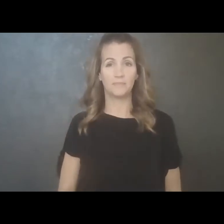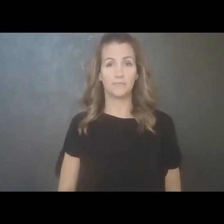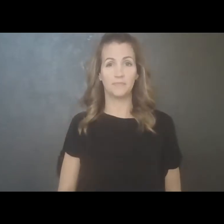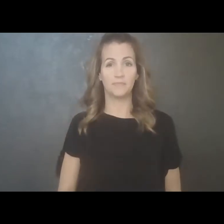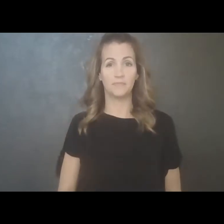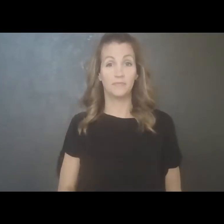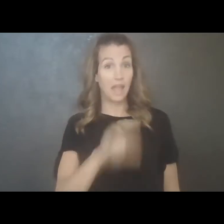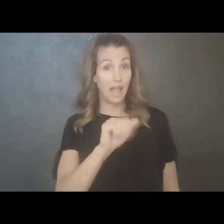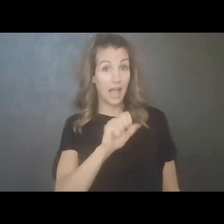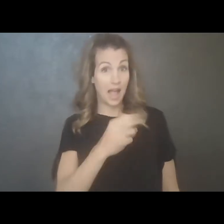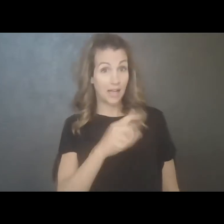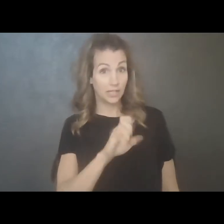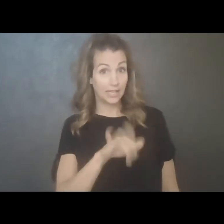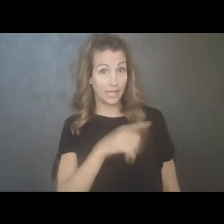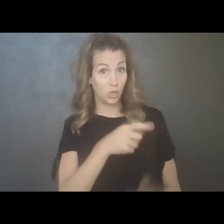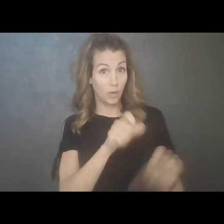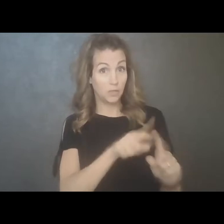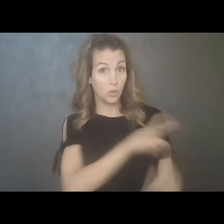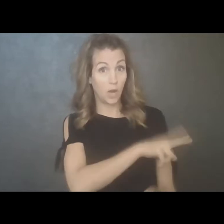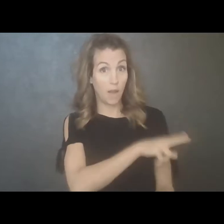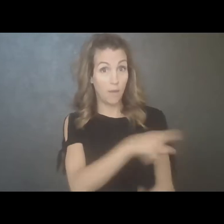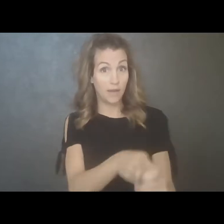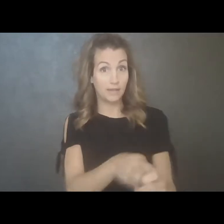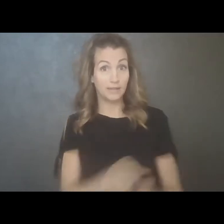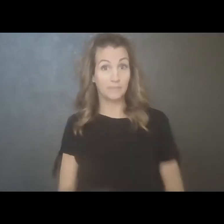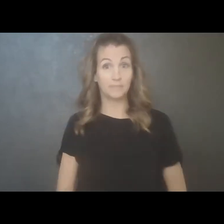Ashley, are you able to come on with us? Can you bring her on?